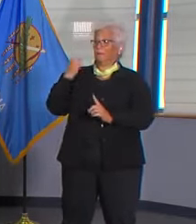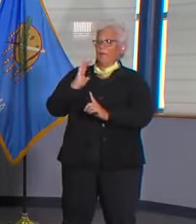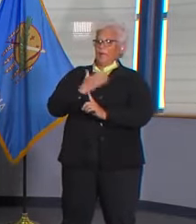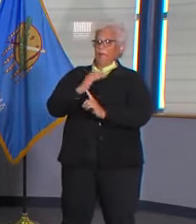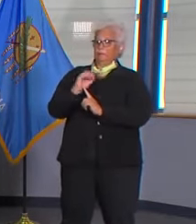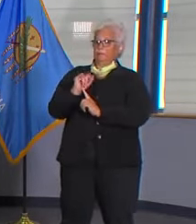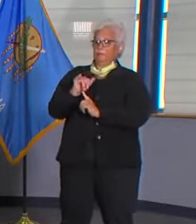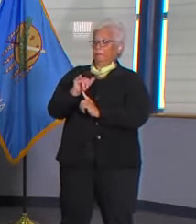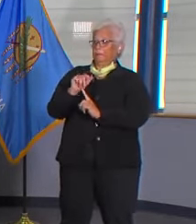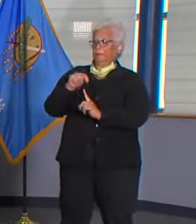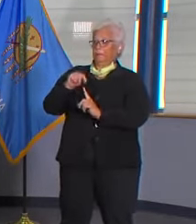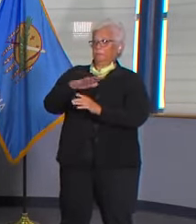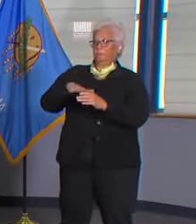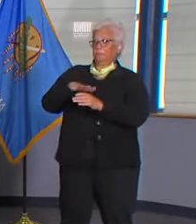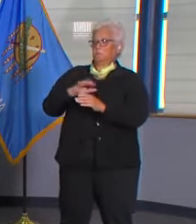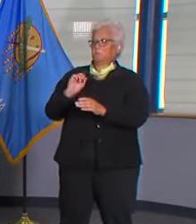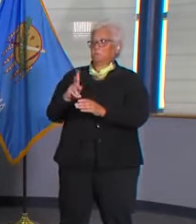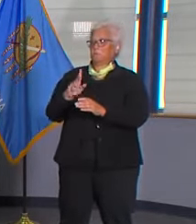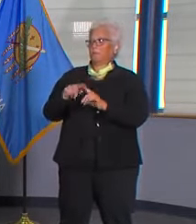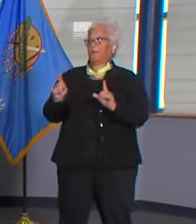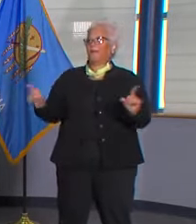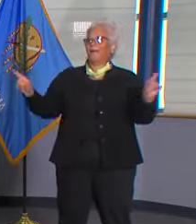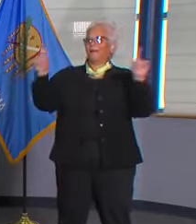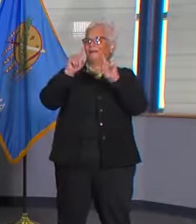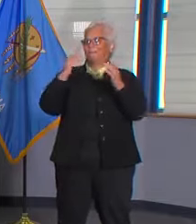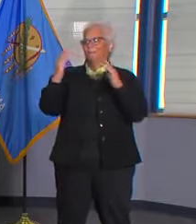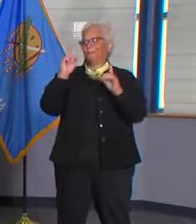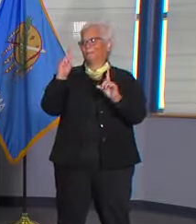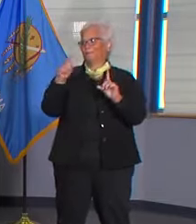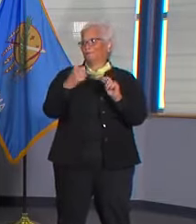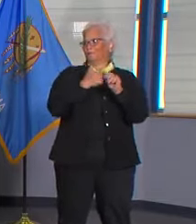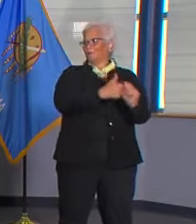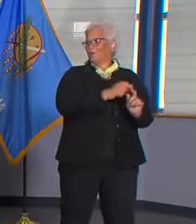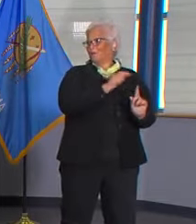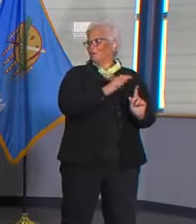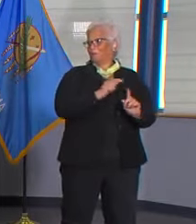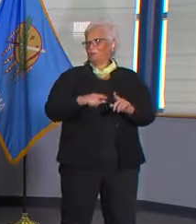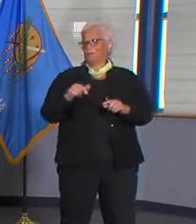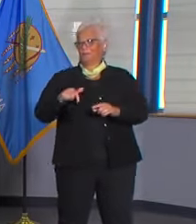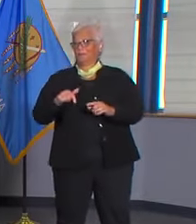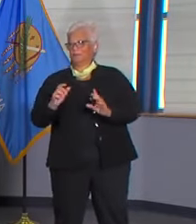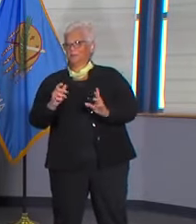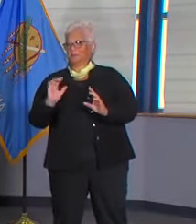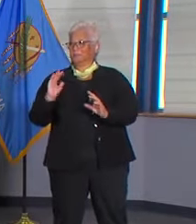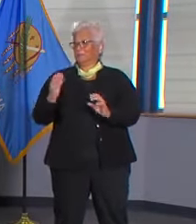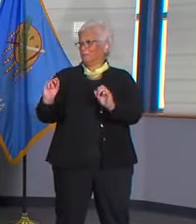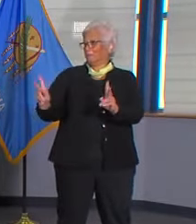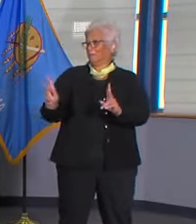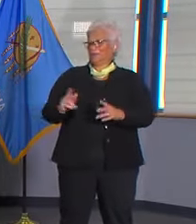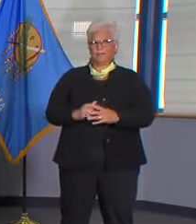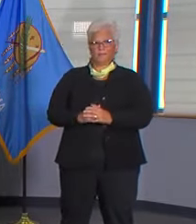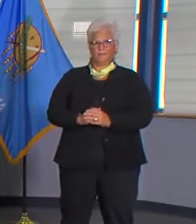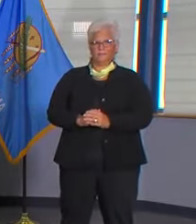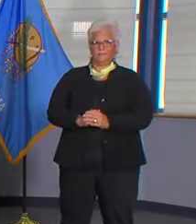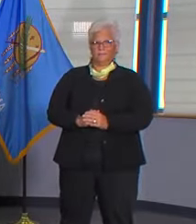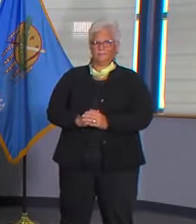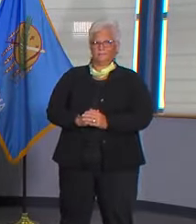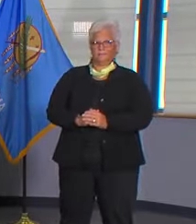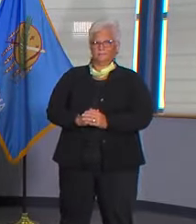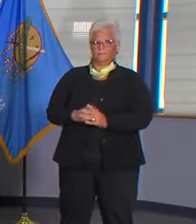is the need for a broader mask mandate than just a handful of cities around the state doing